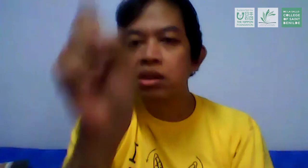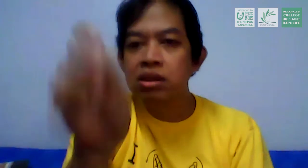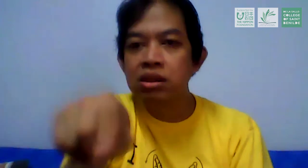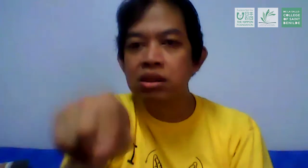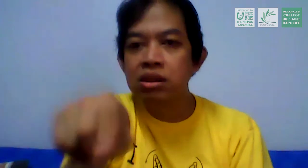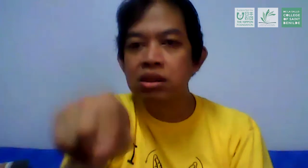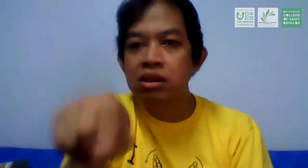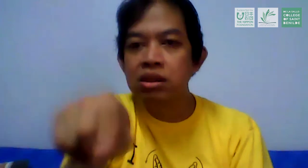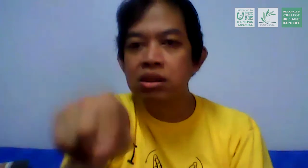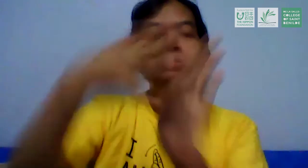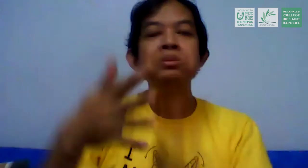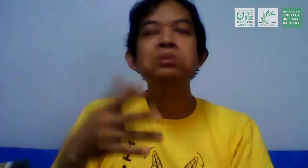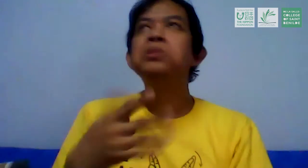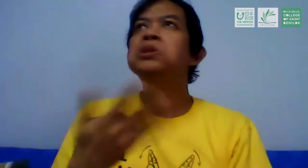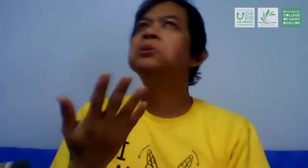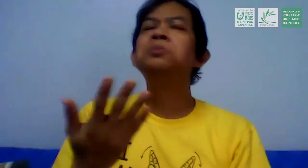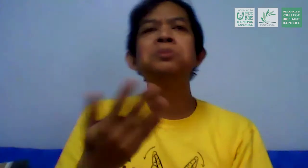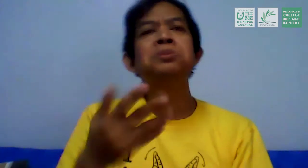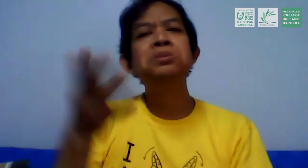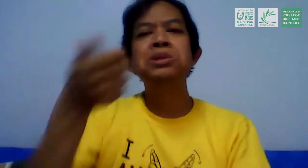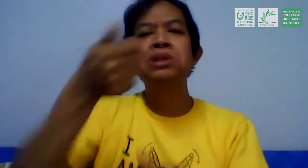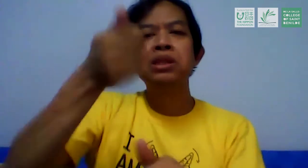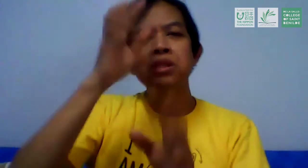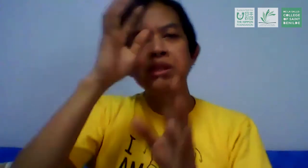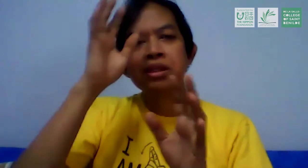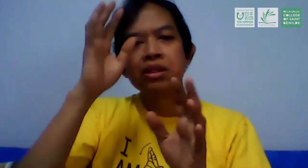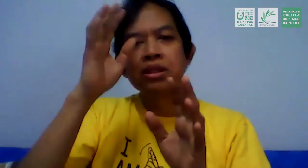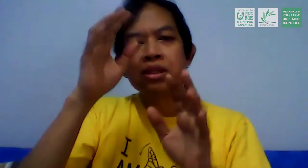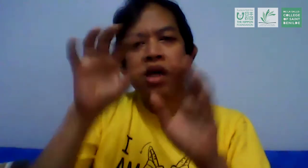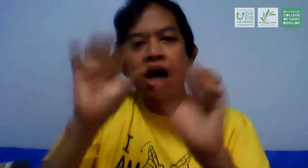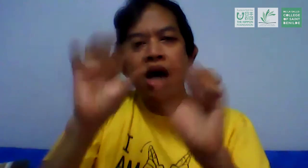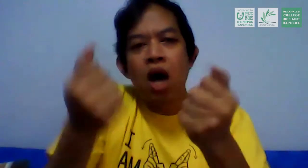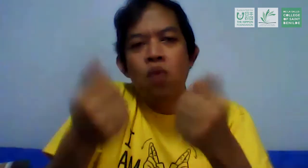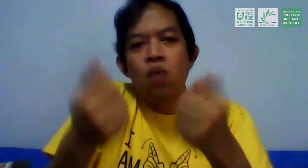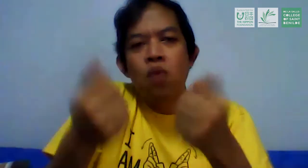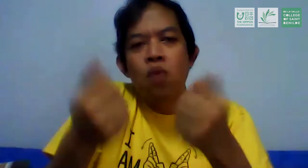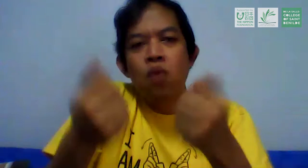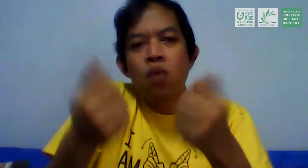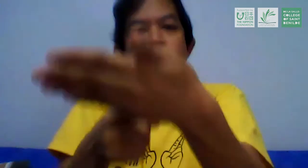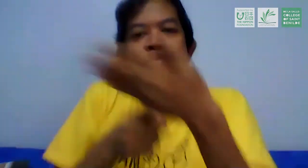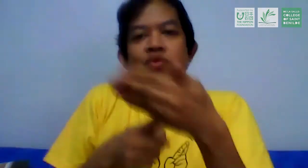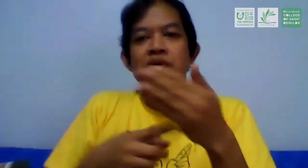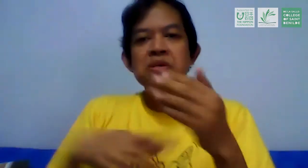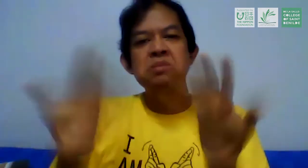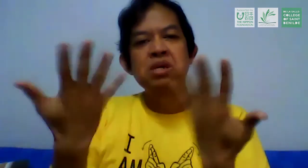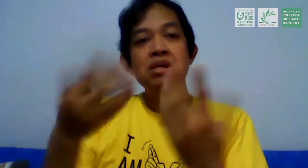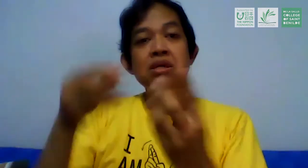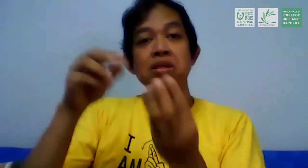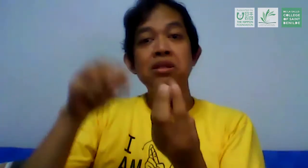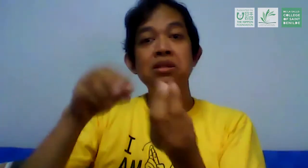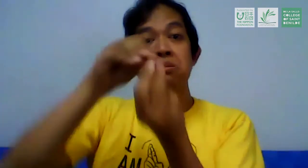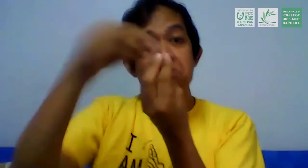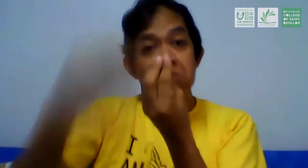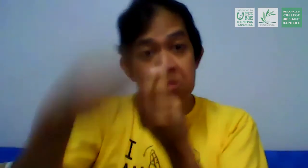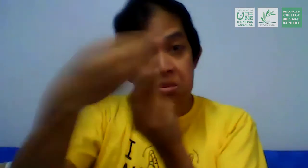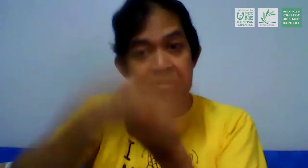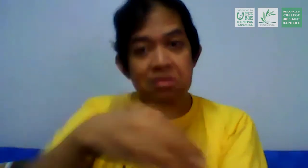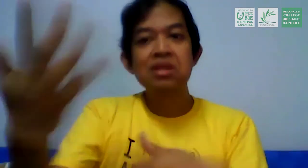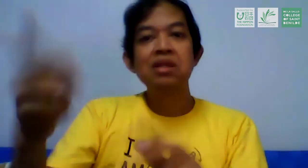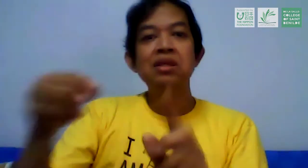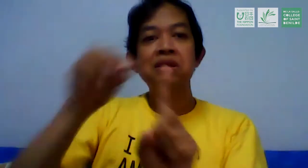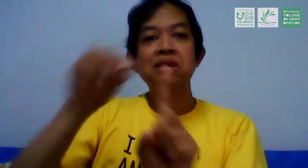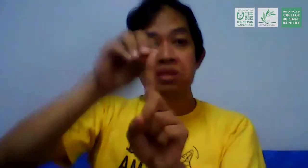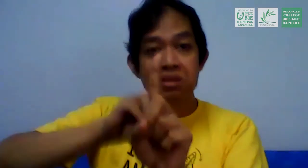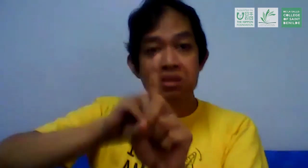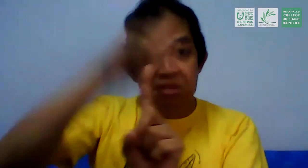how you will design banana. Of course, they didn't know that, and or maybe I will allow them